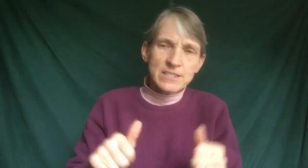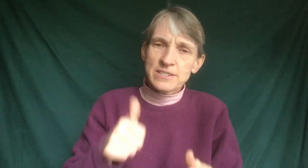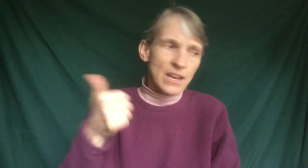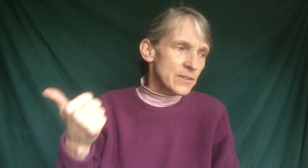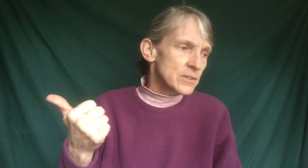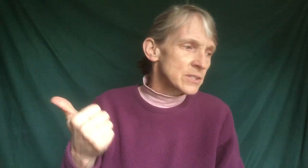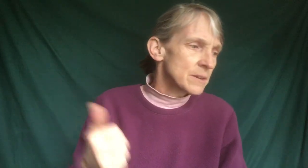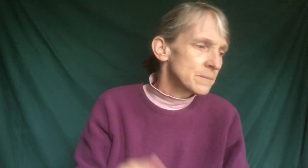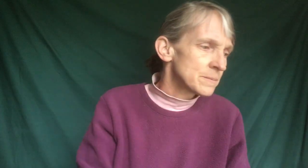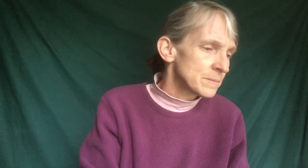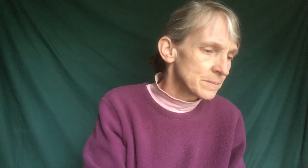as the others.